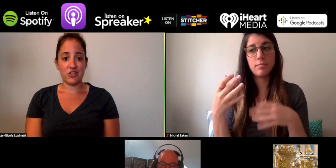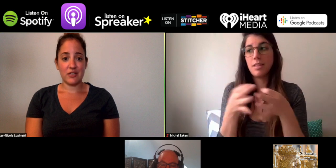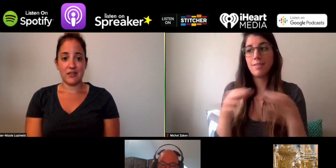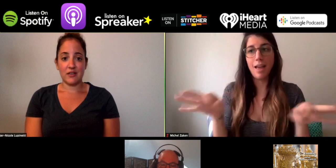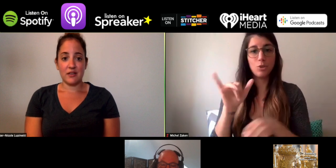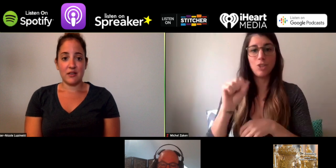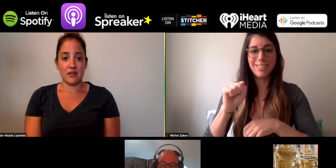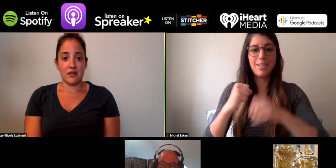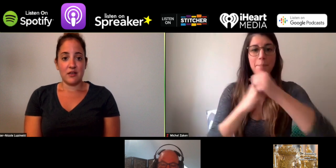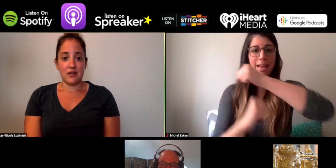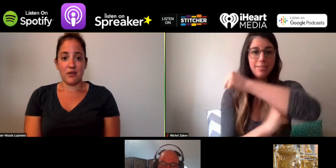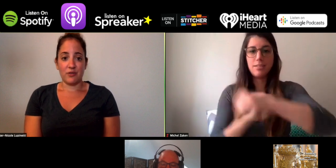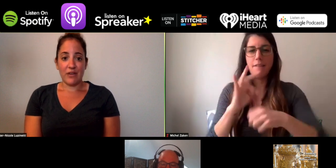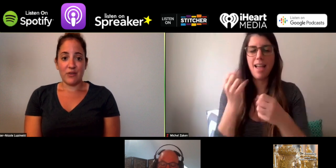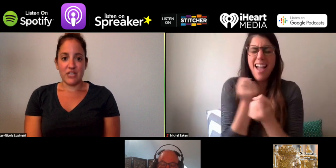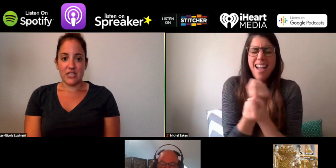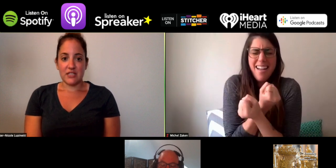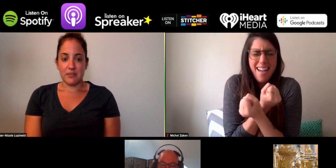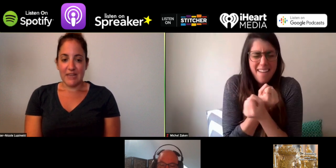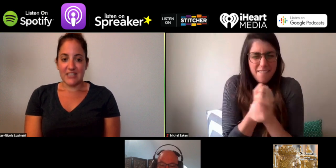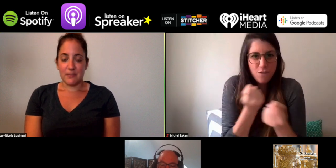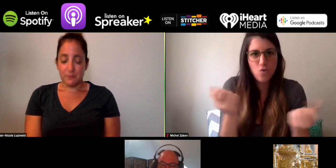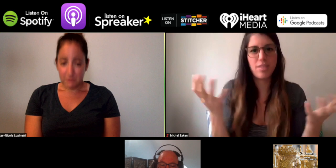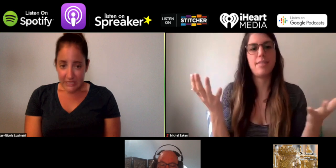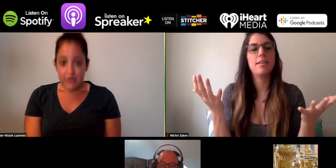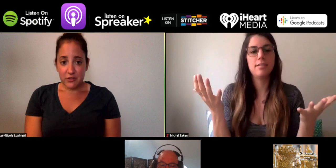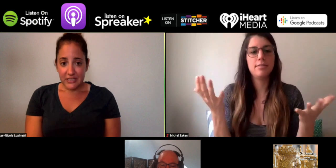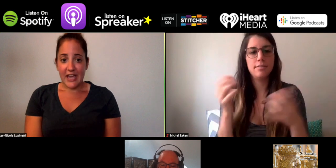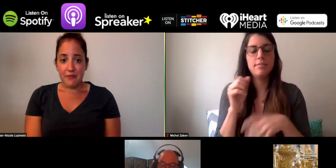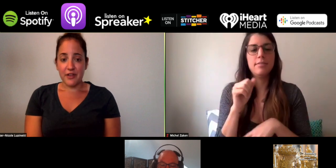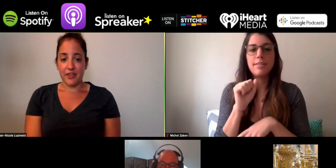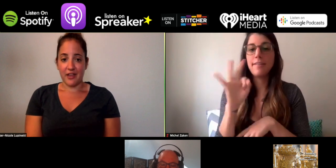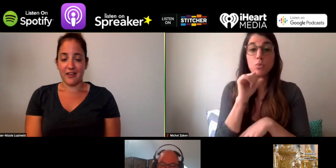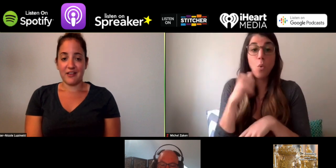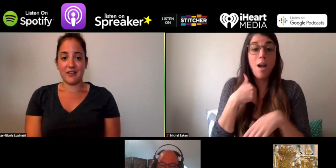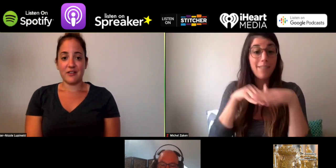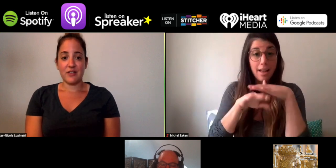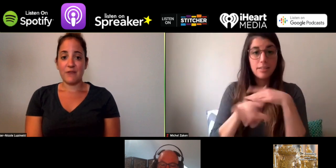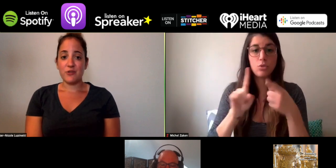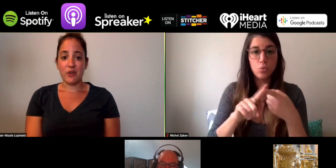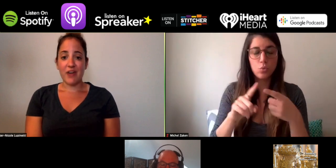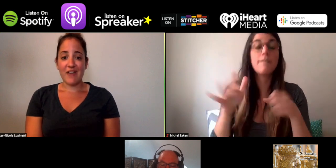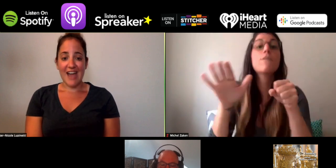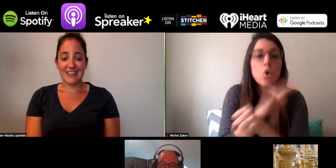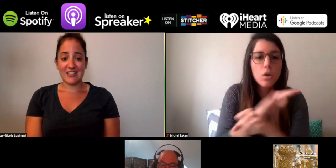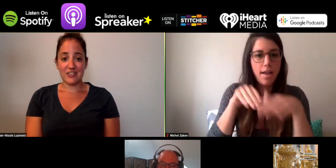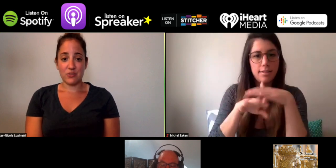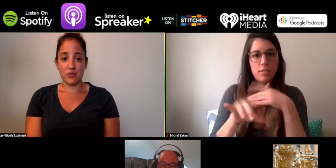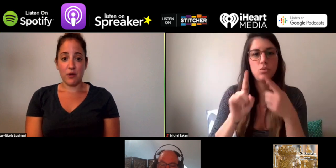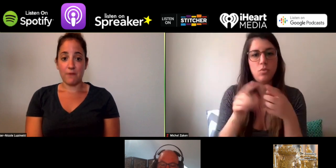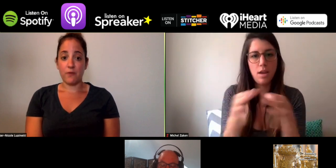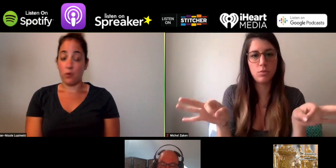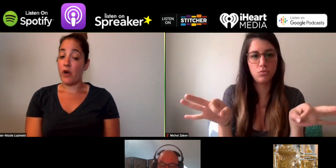language, you know, language is the base of literally everything. If you don't have access